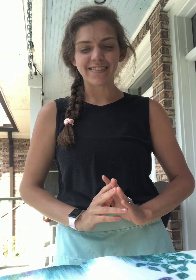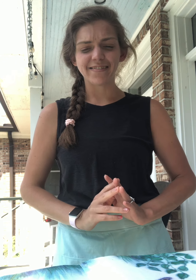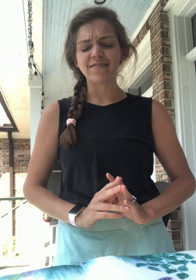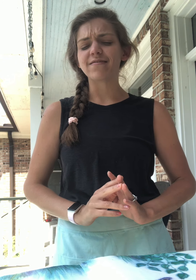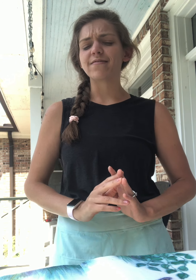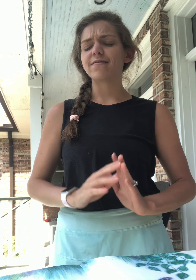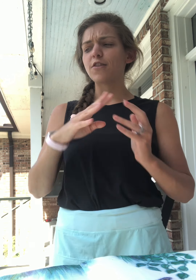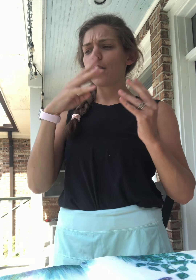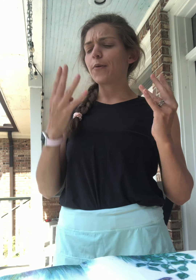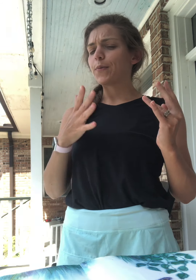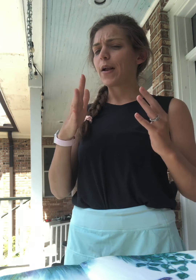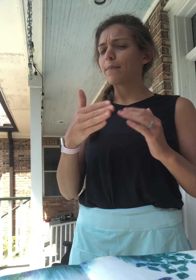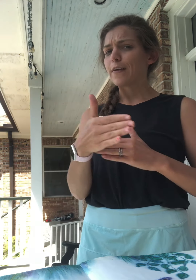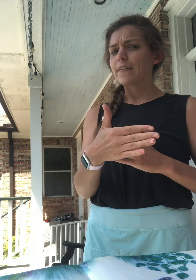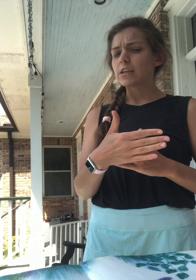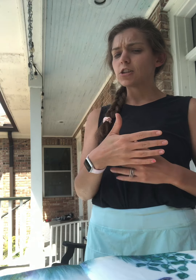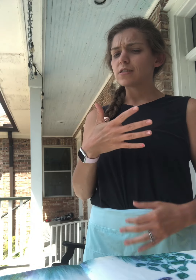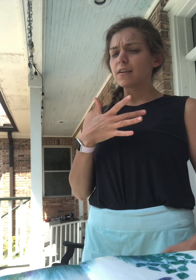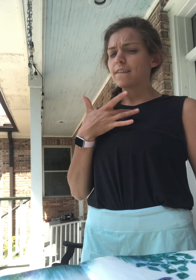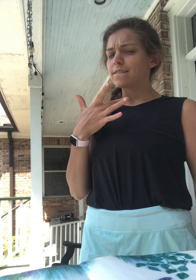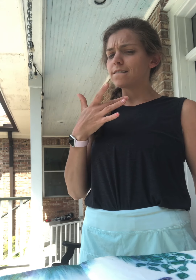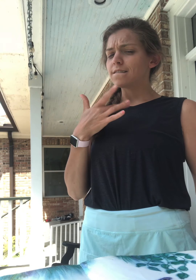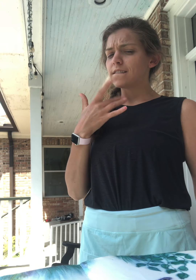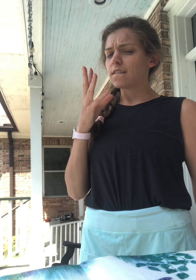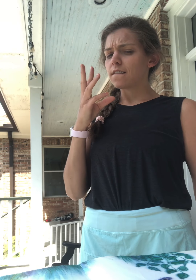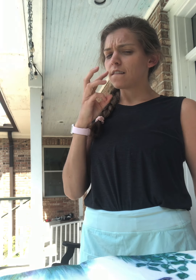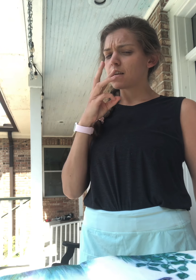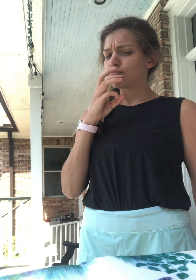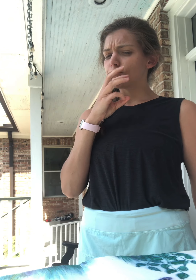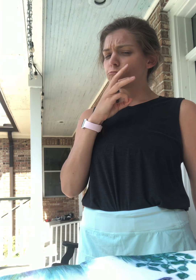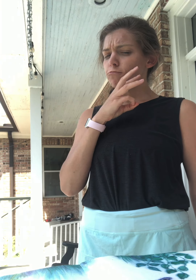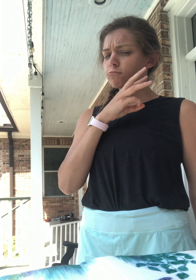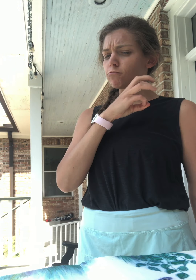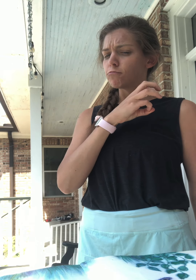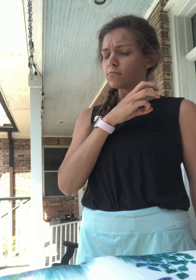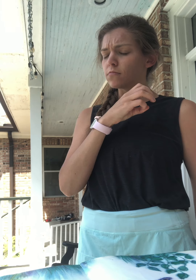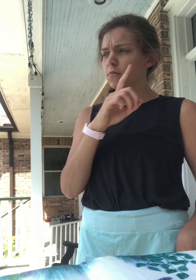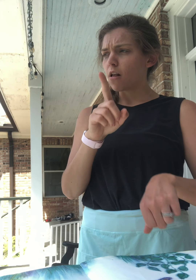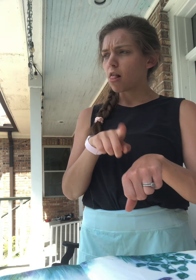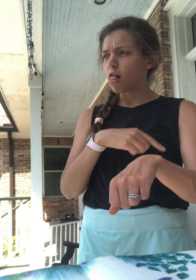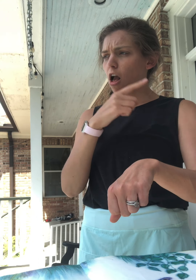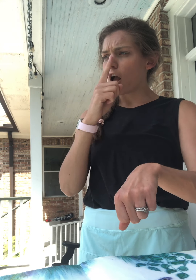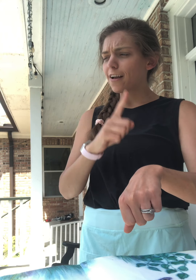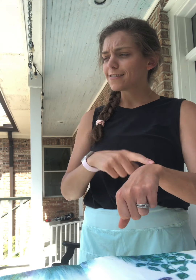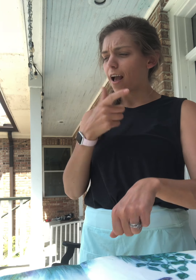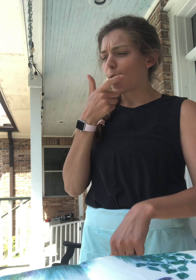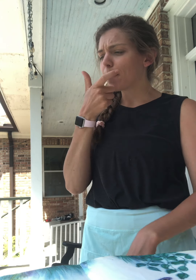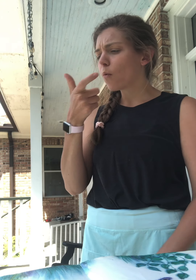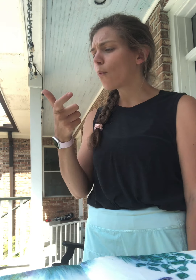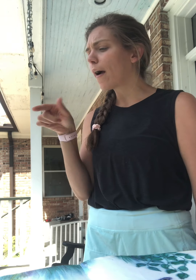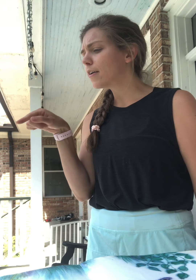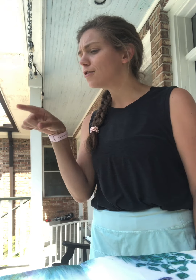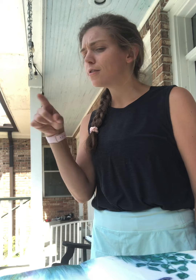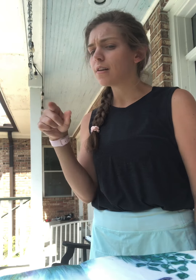ones. A rather peculiar feeling came over the rainbow fish. For a long